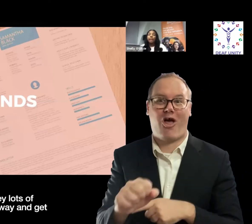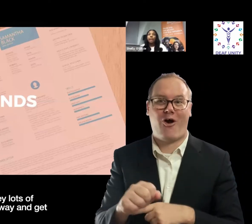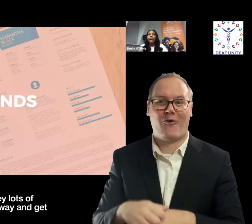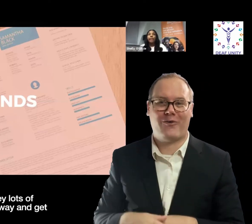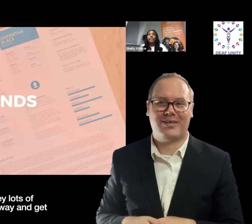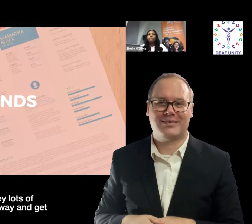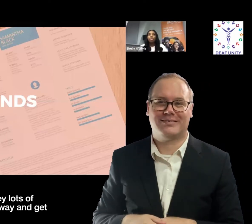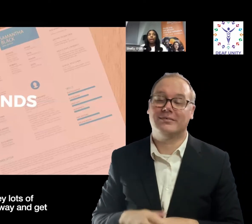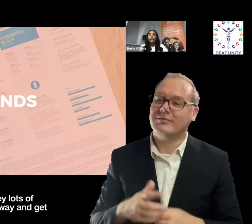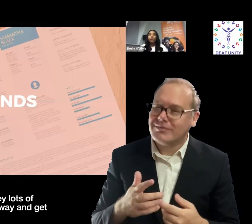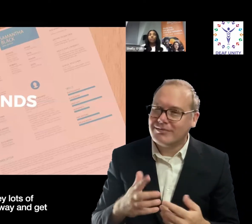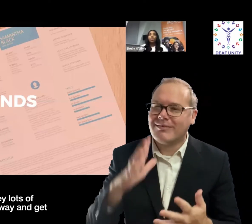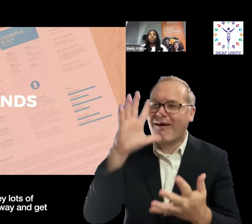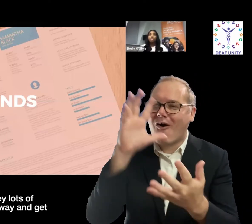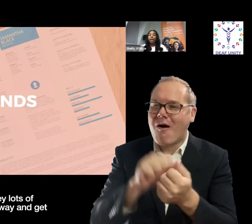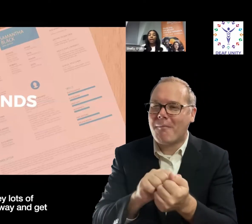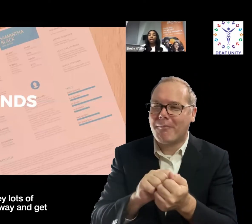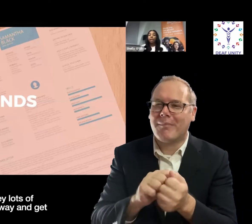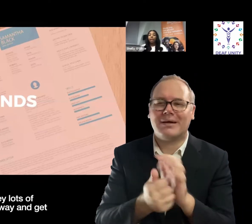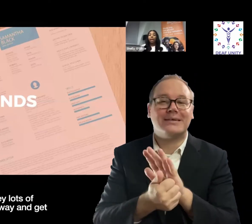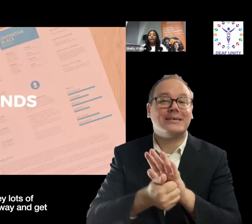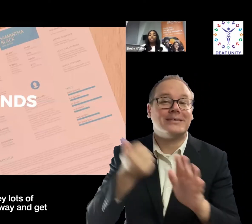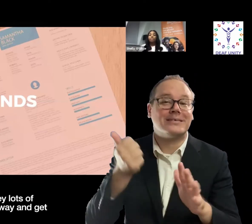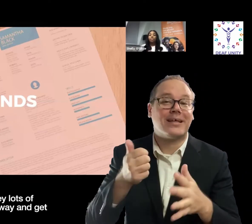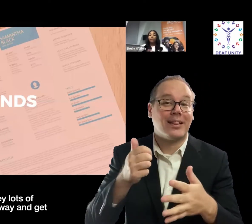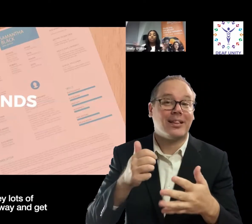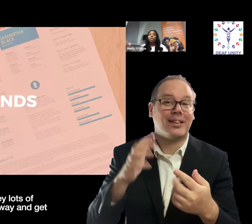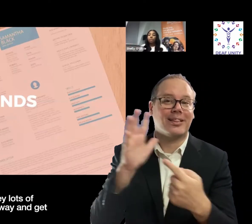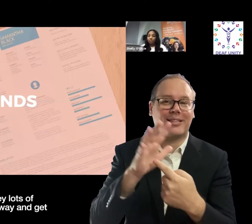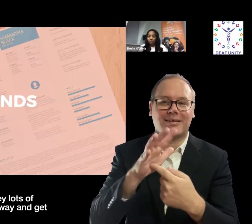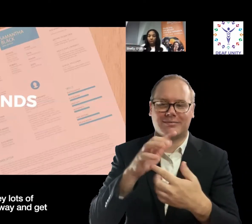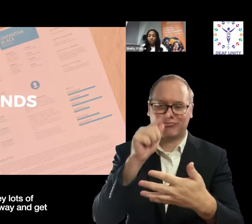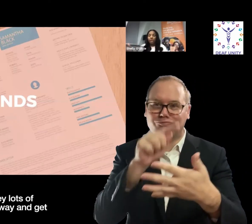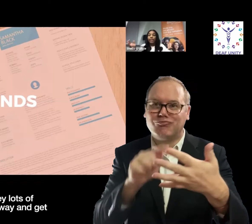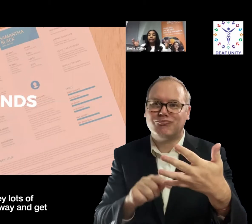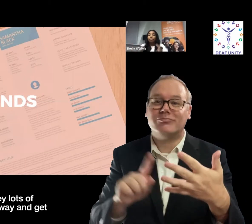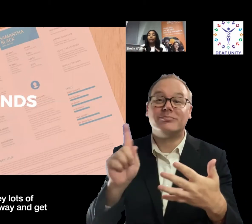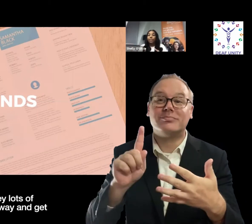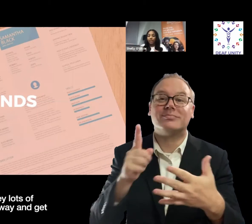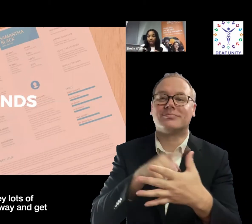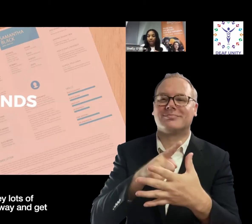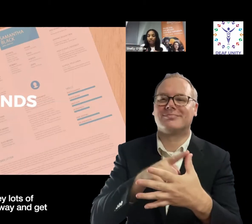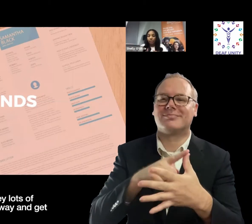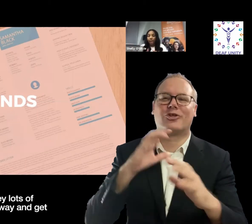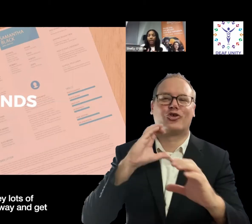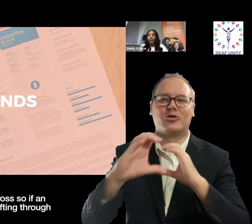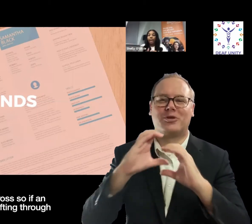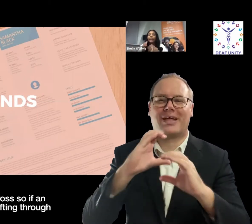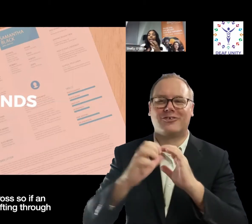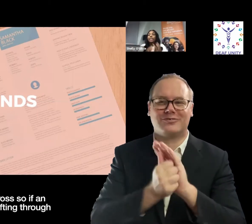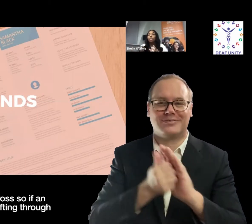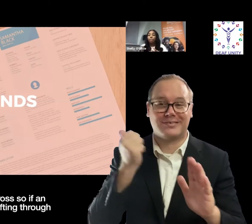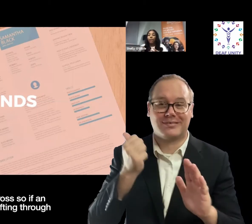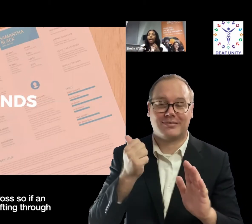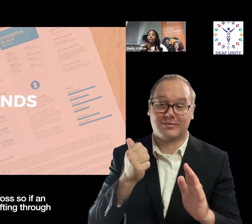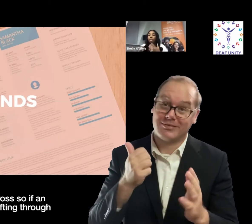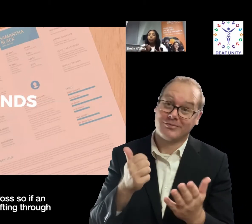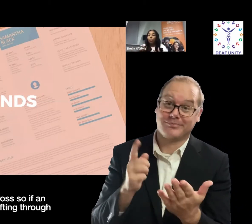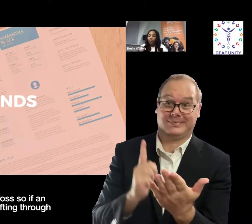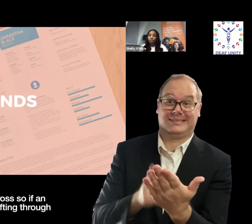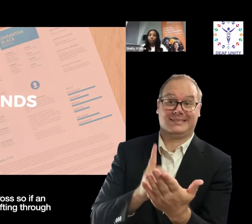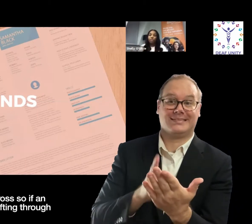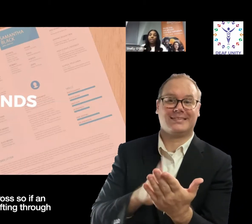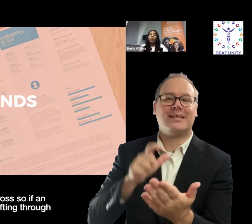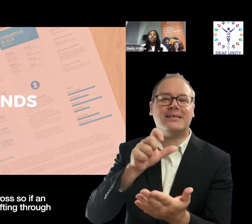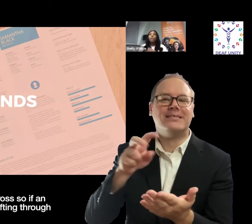really exemplifies how you can convey lots of information in a brief and concise way and get to the point and get your